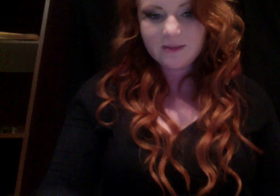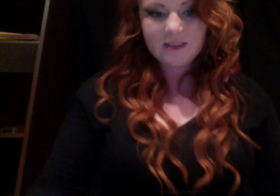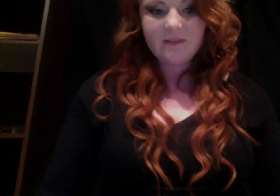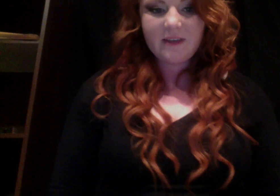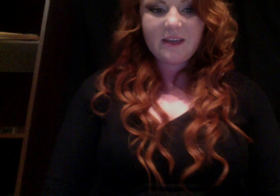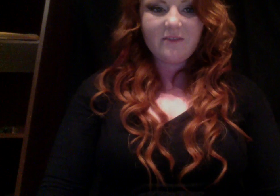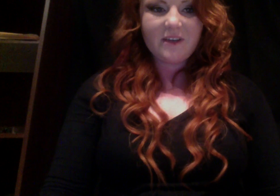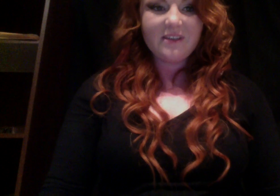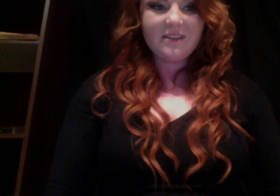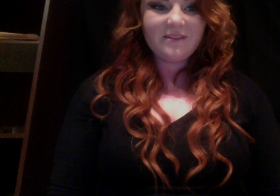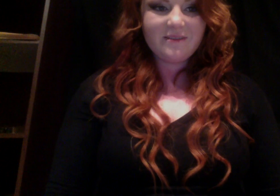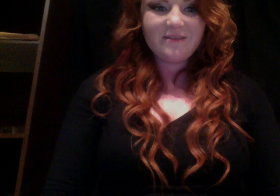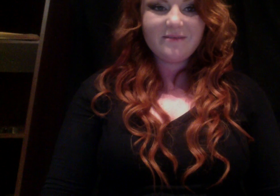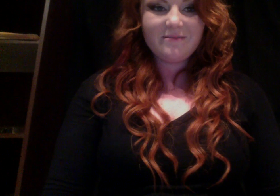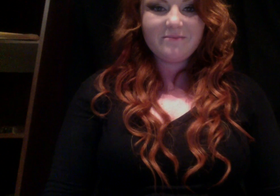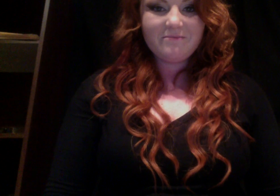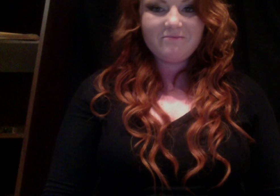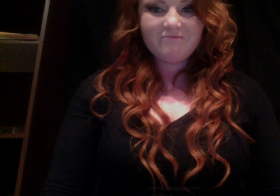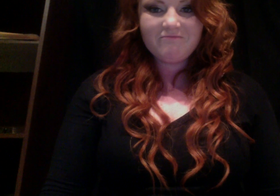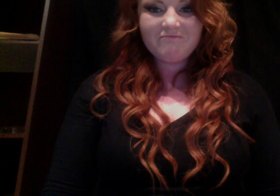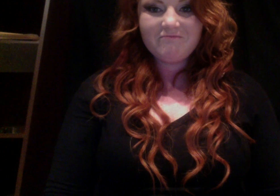Steve, I can't find it.